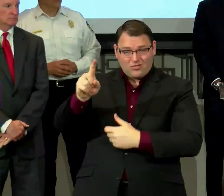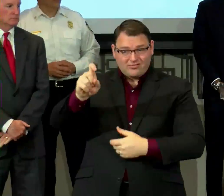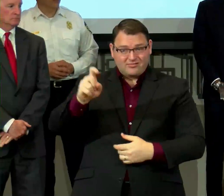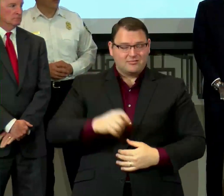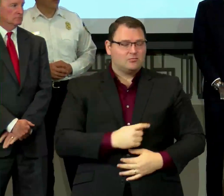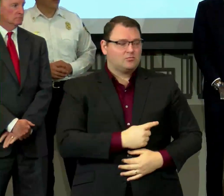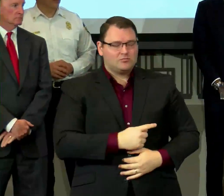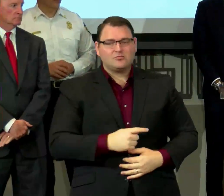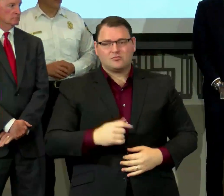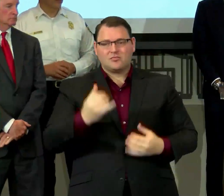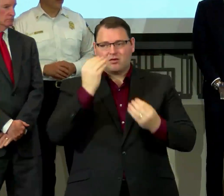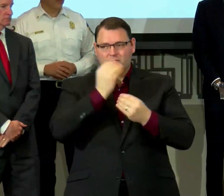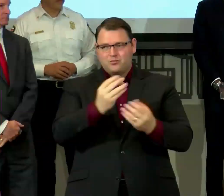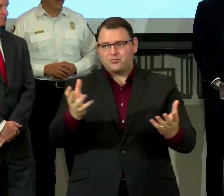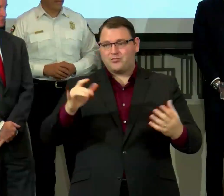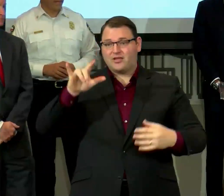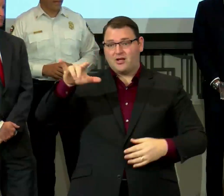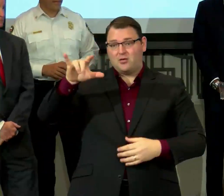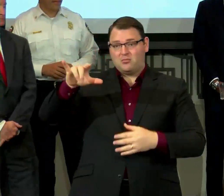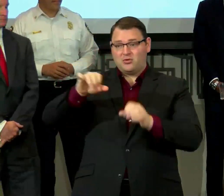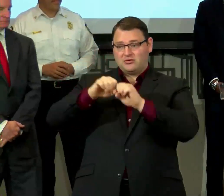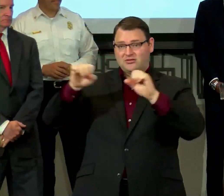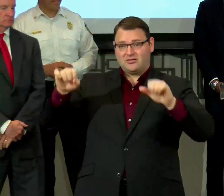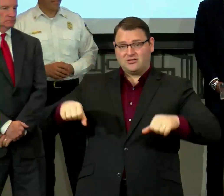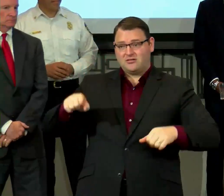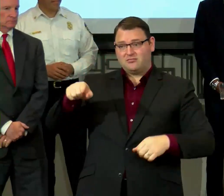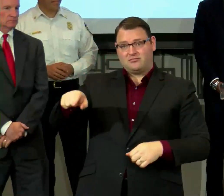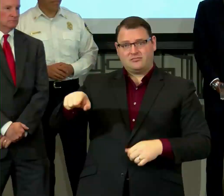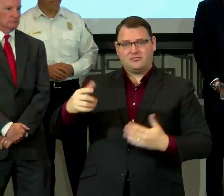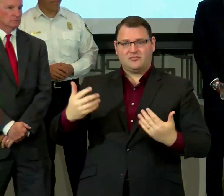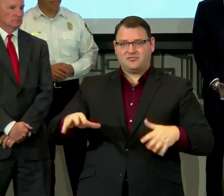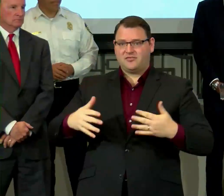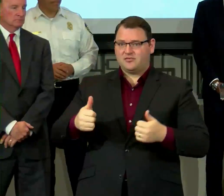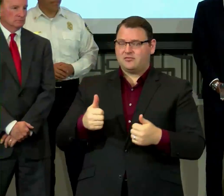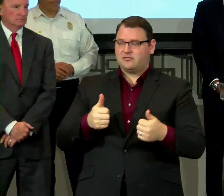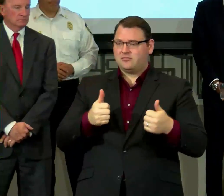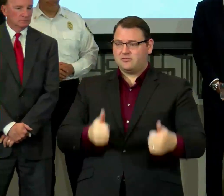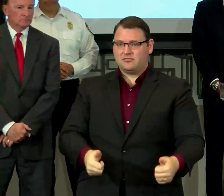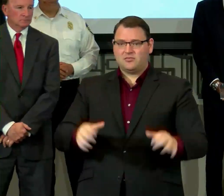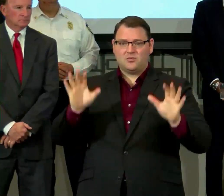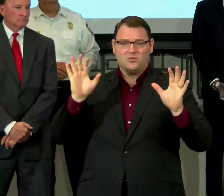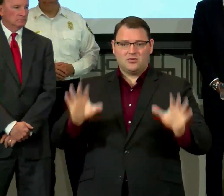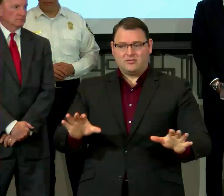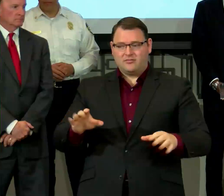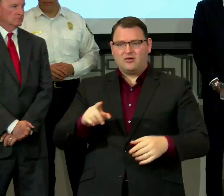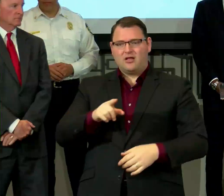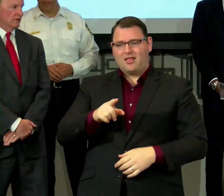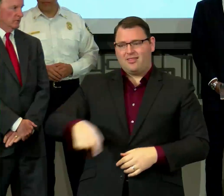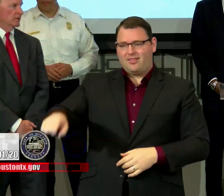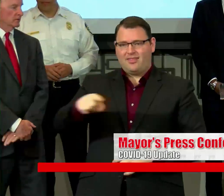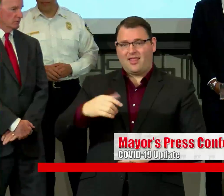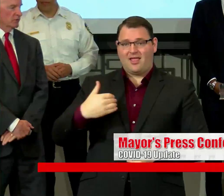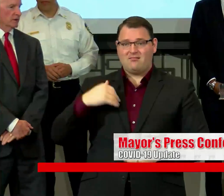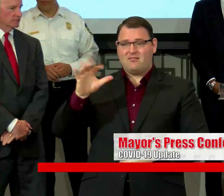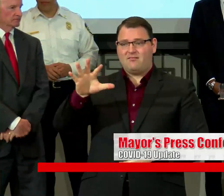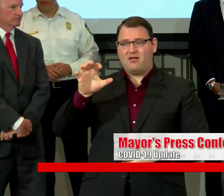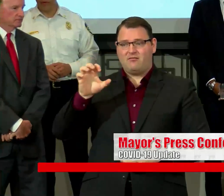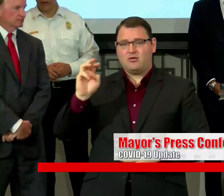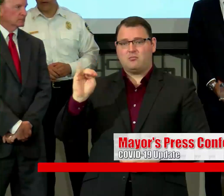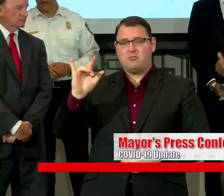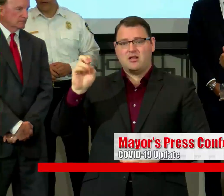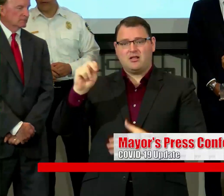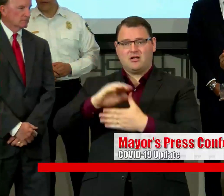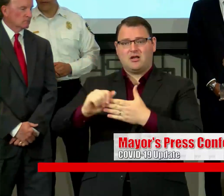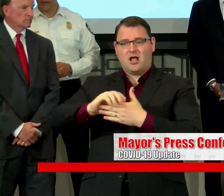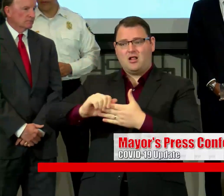the airport system has done a pretty good job at establishing a meaningful reserve. I want to say their reserve was about $500 million, if